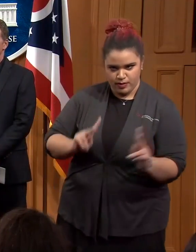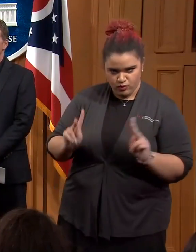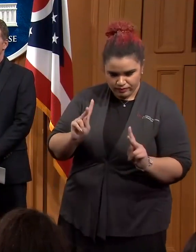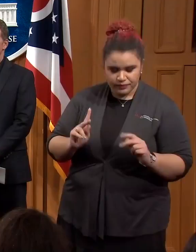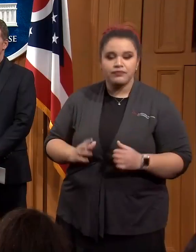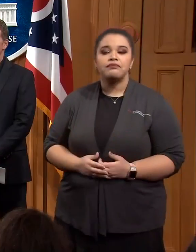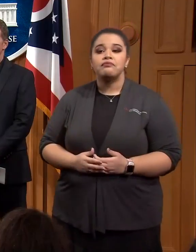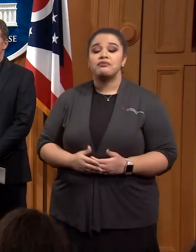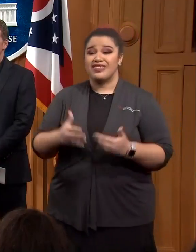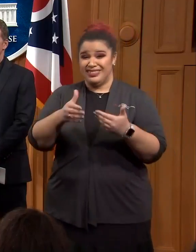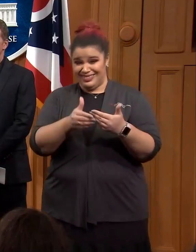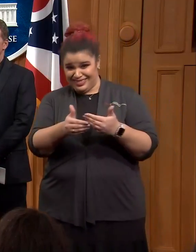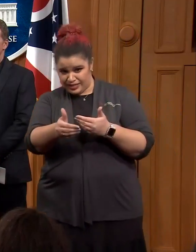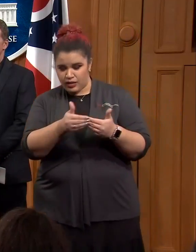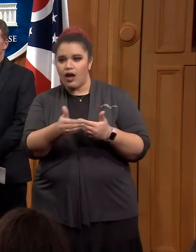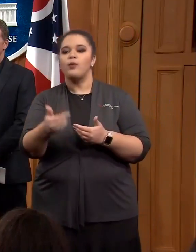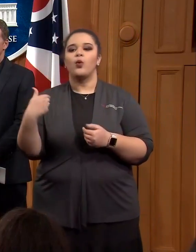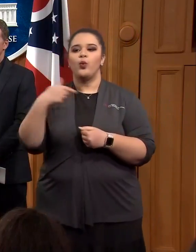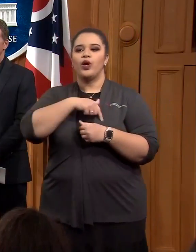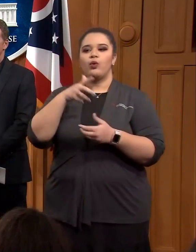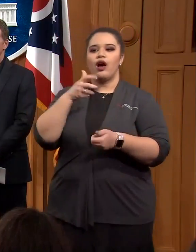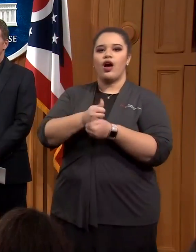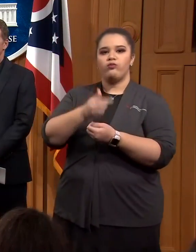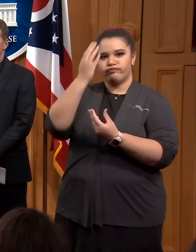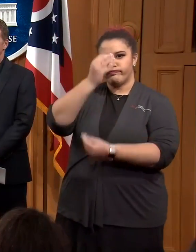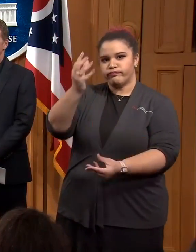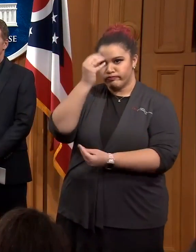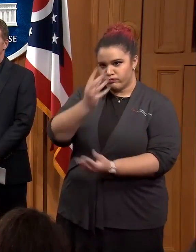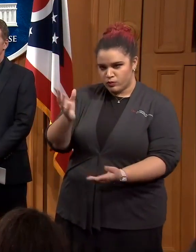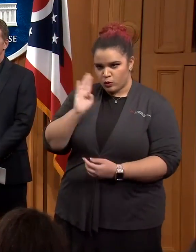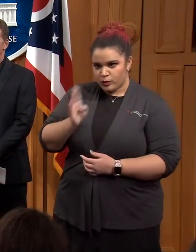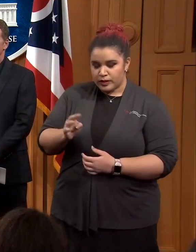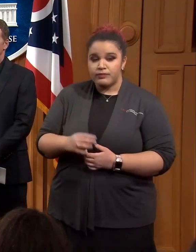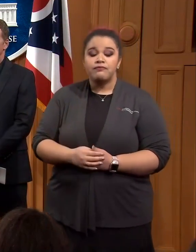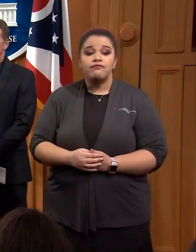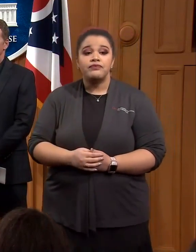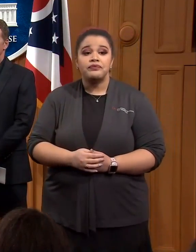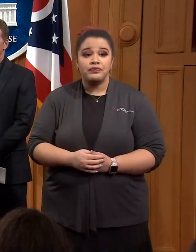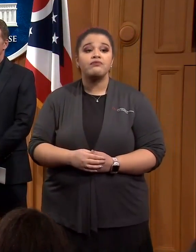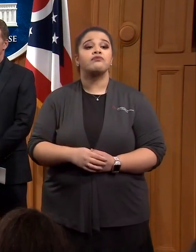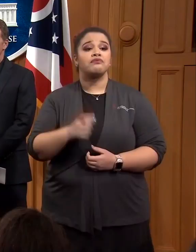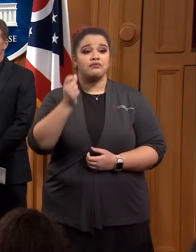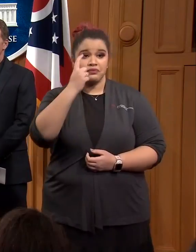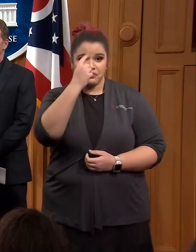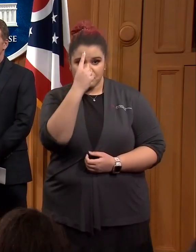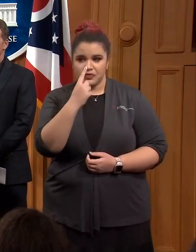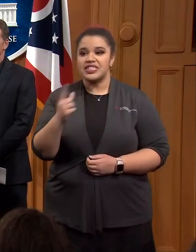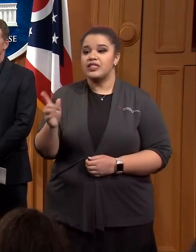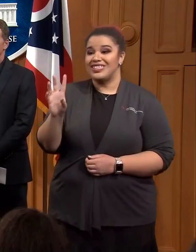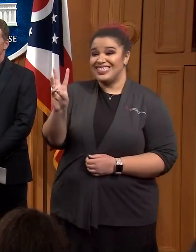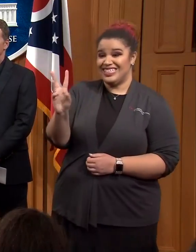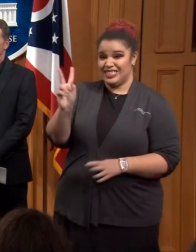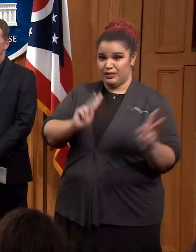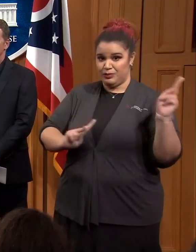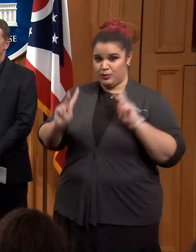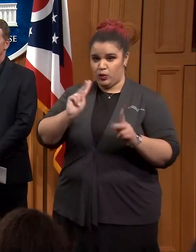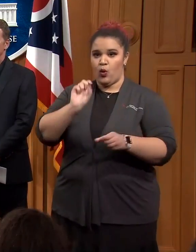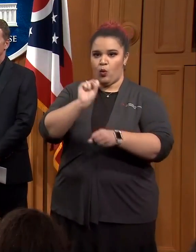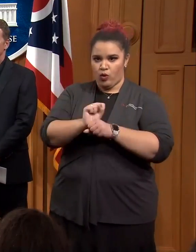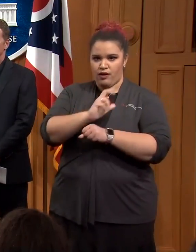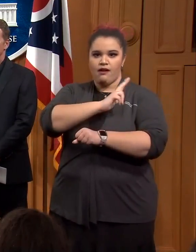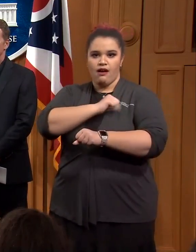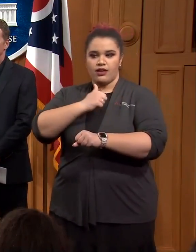to come. We also know that we have six healthcare workers at